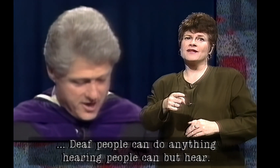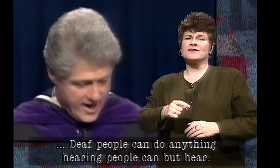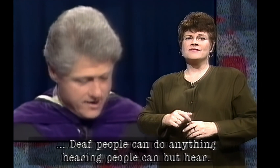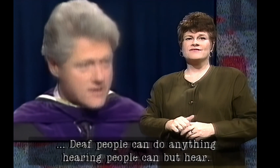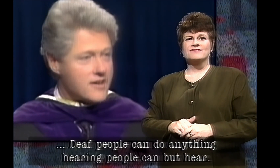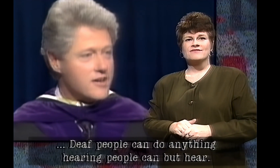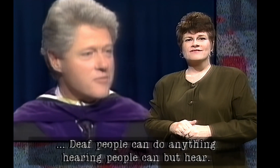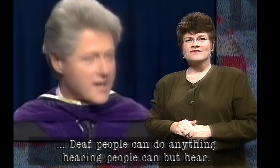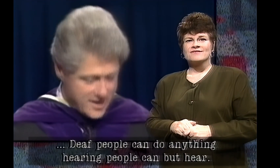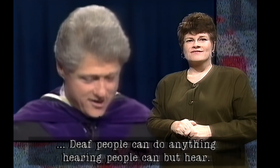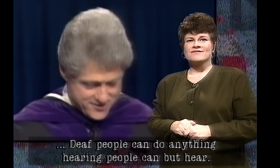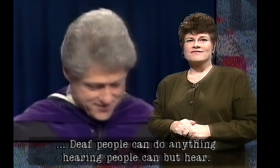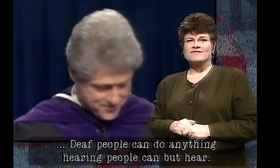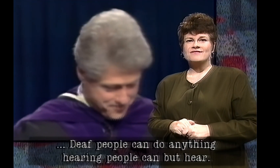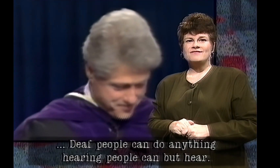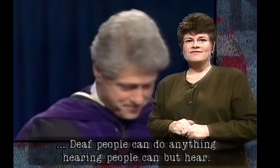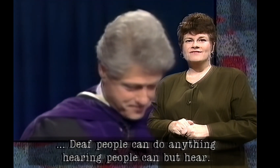people can but hear.